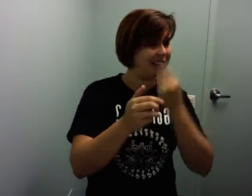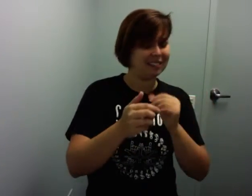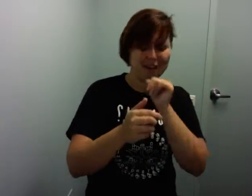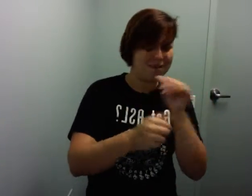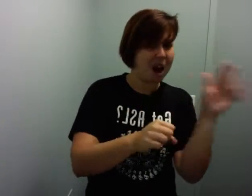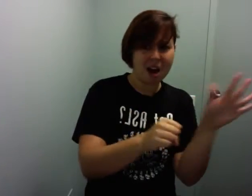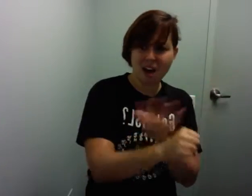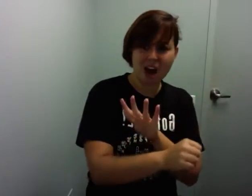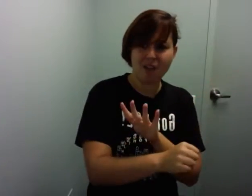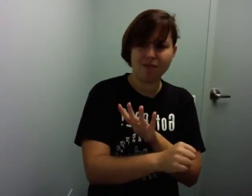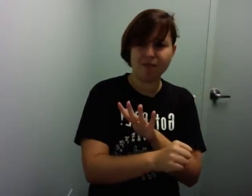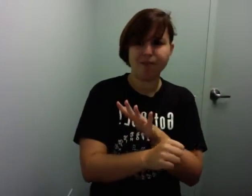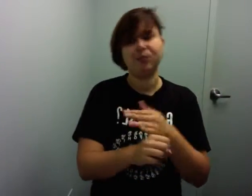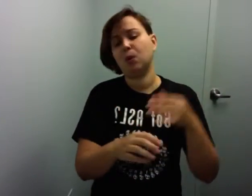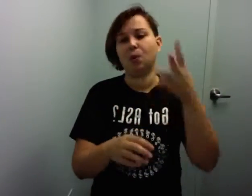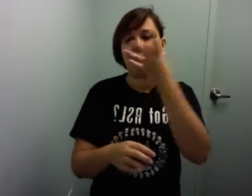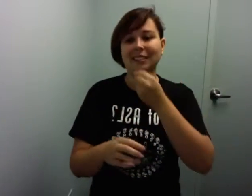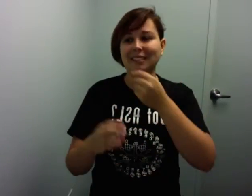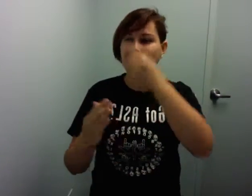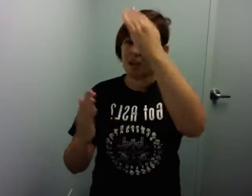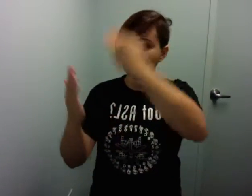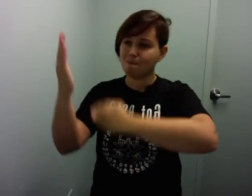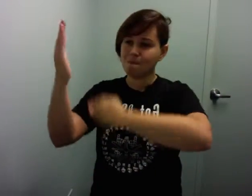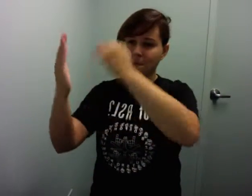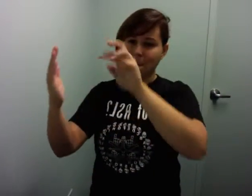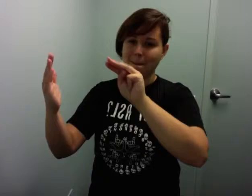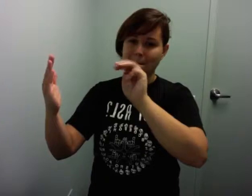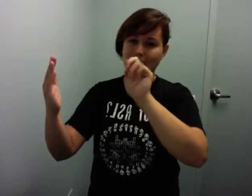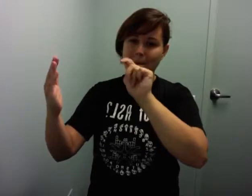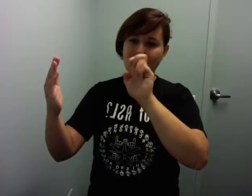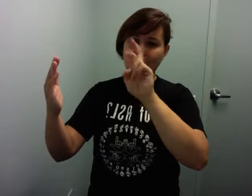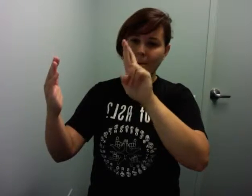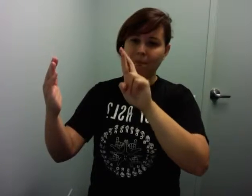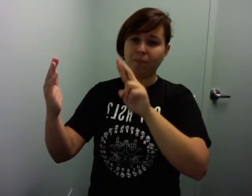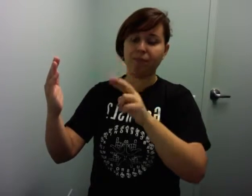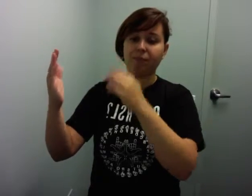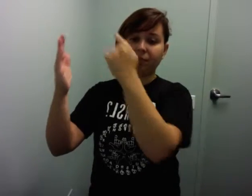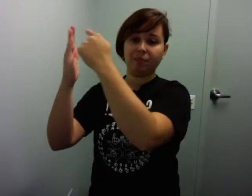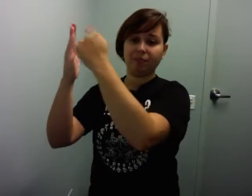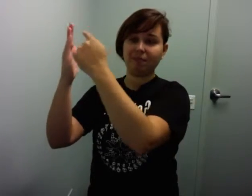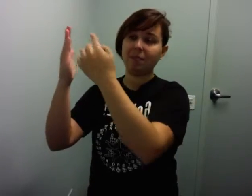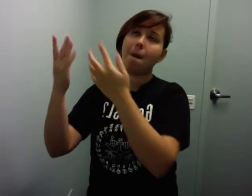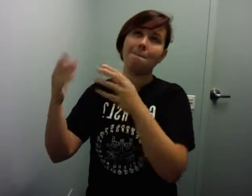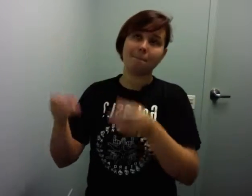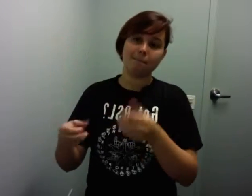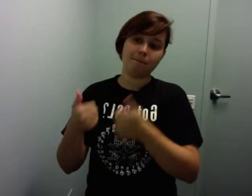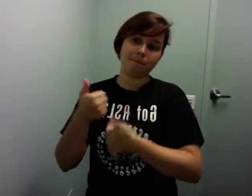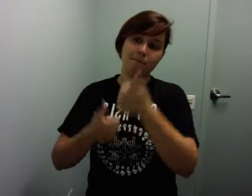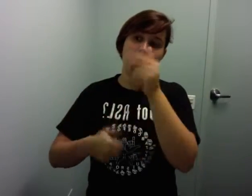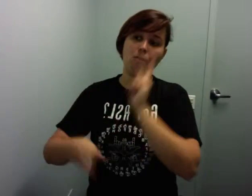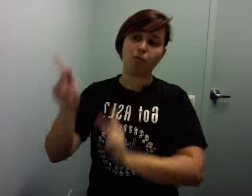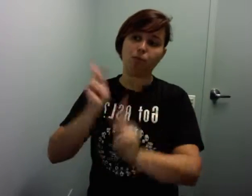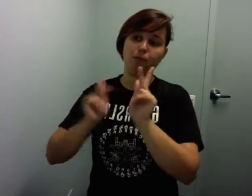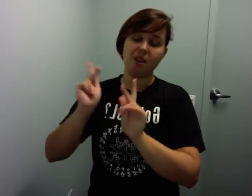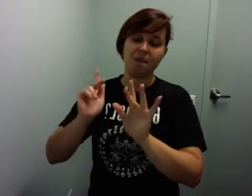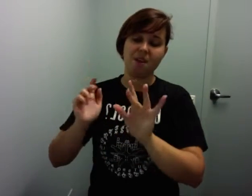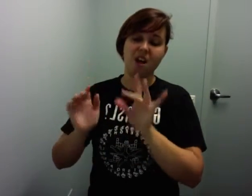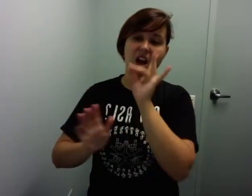in the 1950s, good data suggests that most of us were getting around about 8 hours of sleep a night. Nowadays, we sleep